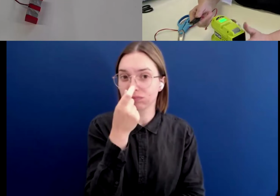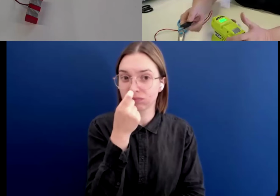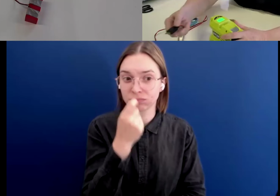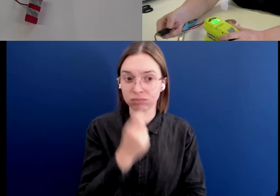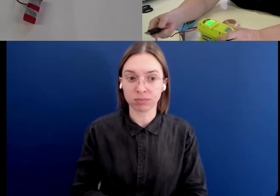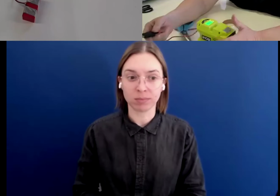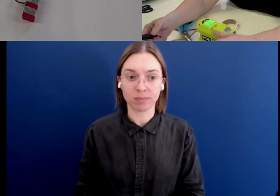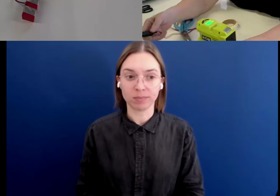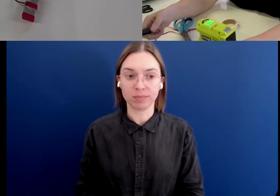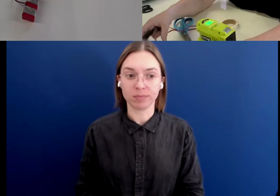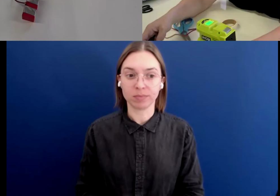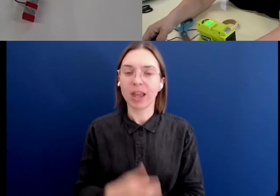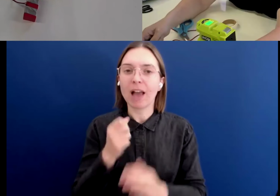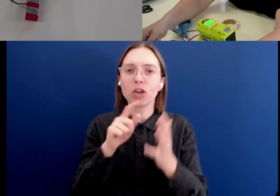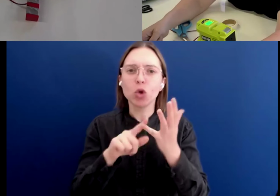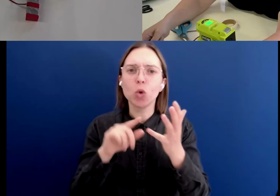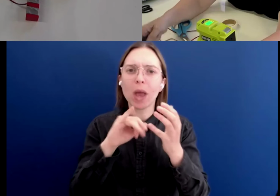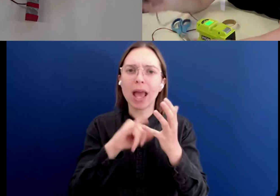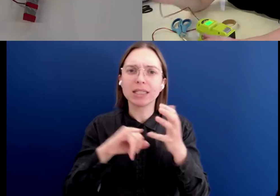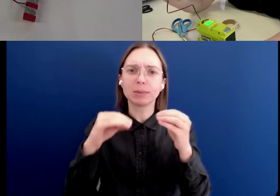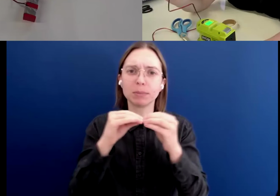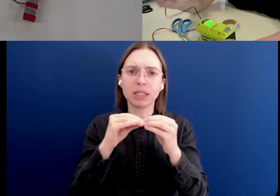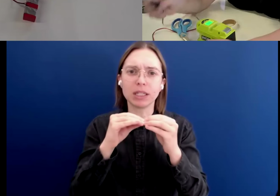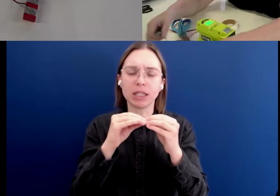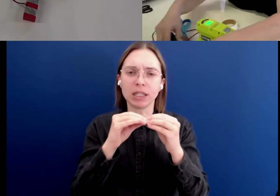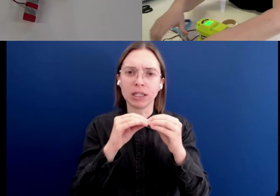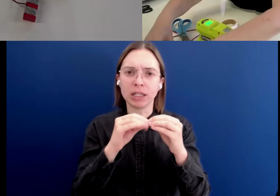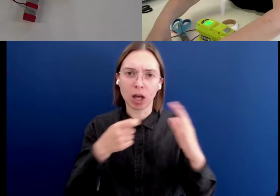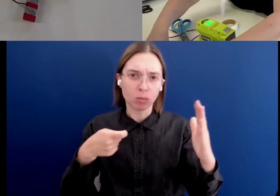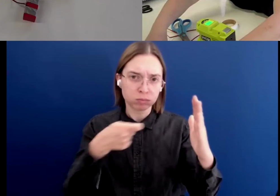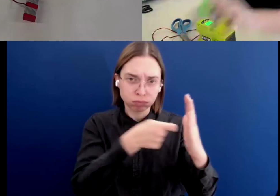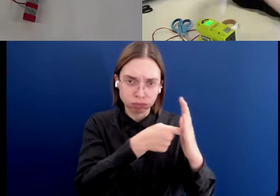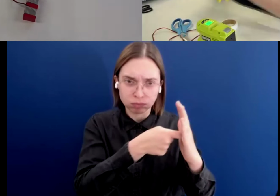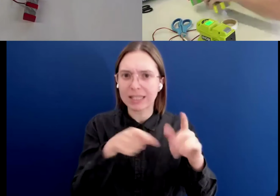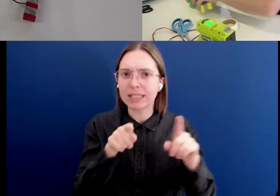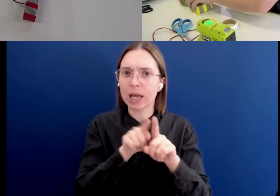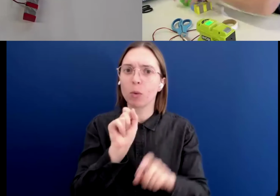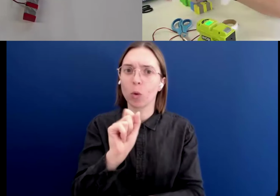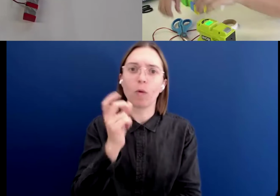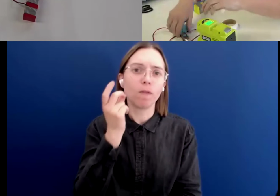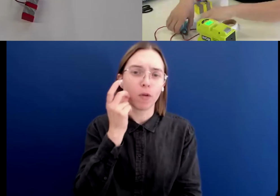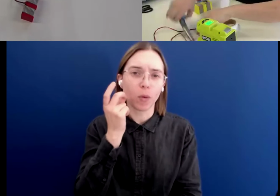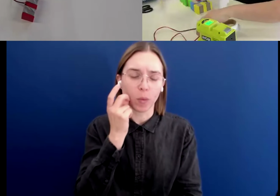in, okay? All right, so let's plug it in and see how we go.